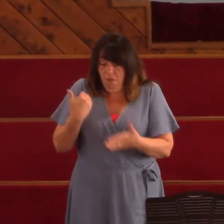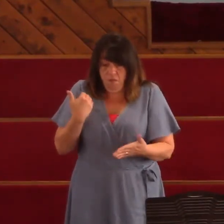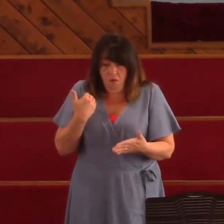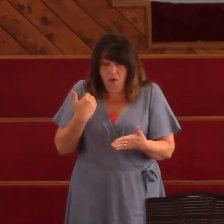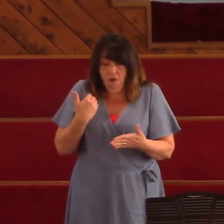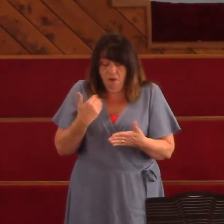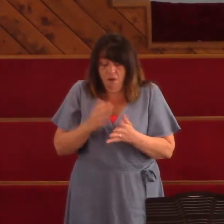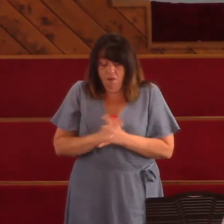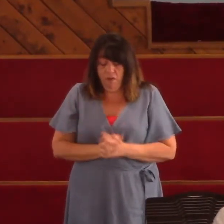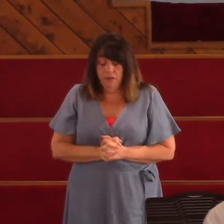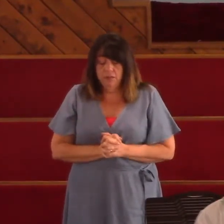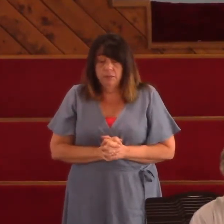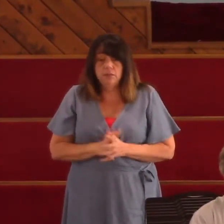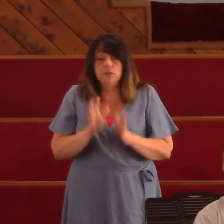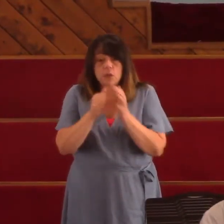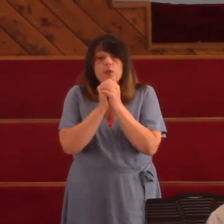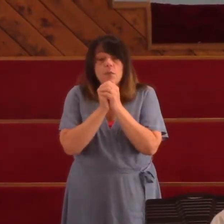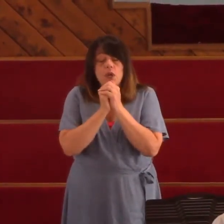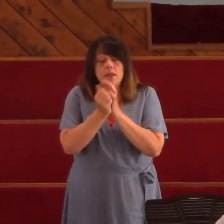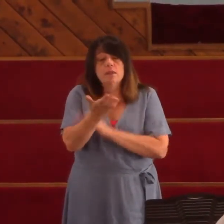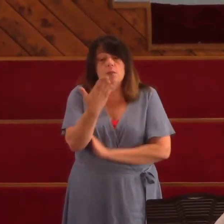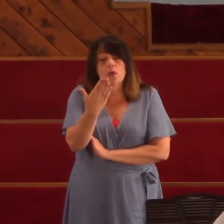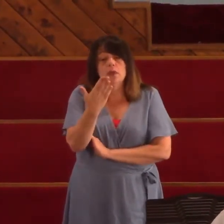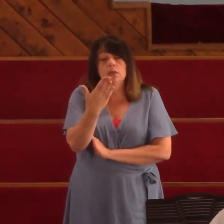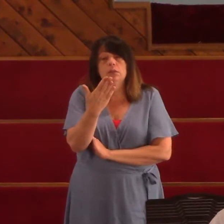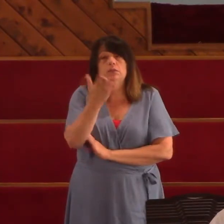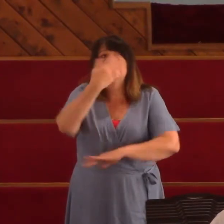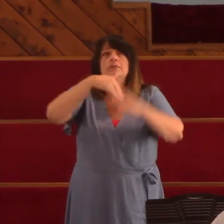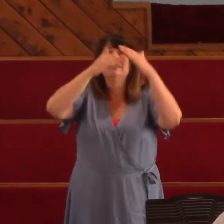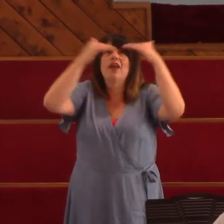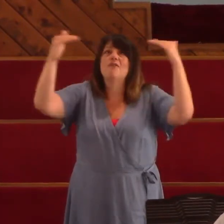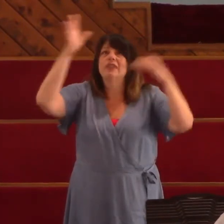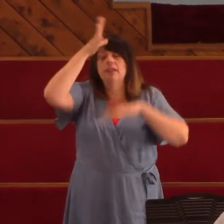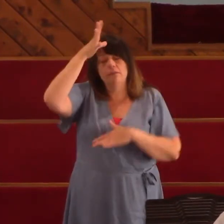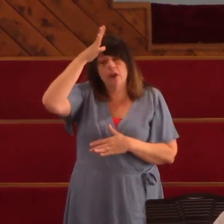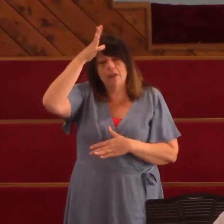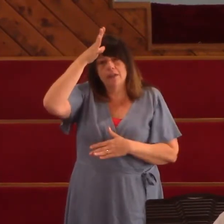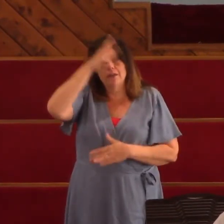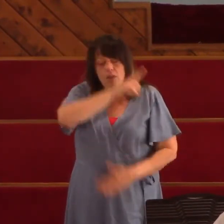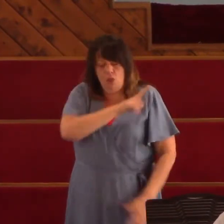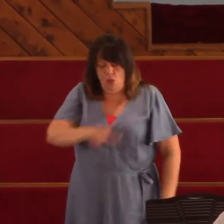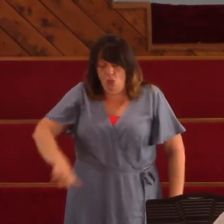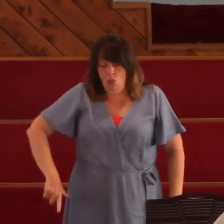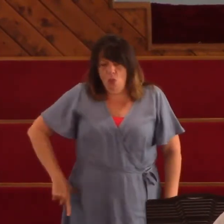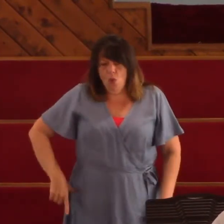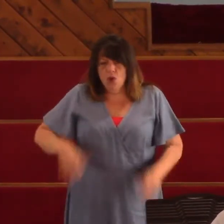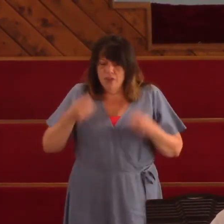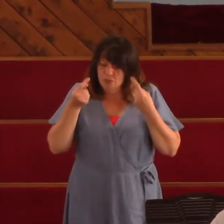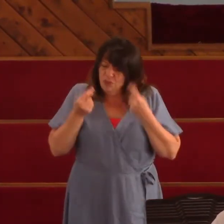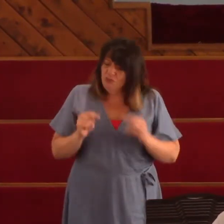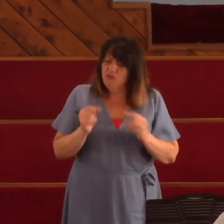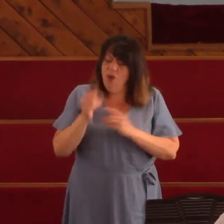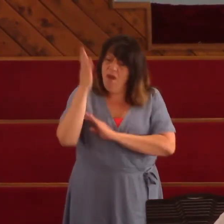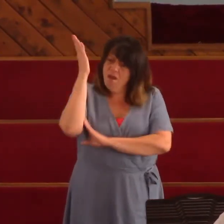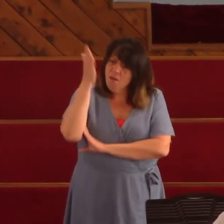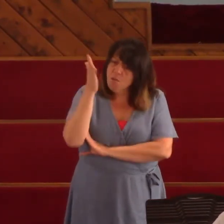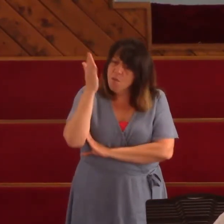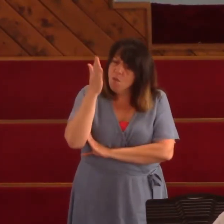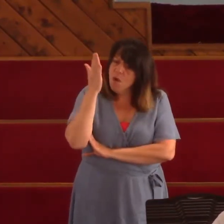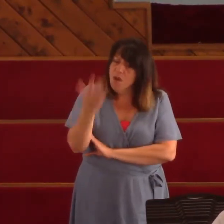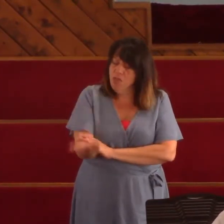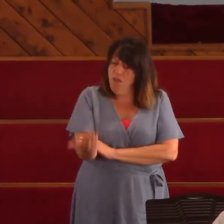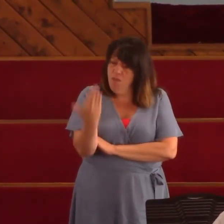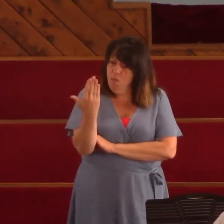Bow your heads with us once again. Heavenly Father, Lord, as we try to preach to our people this